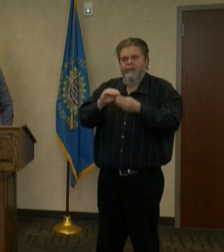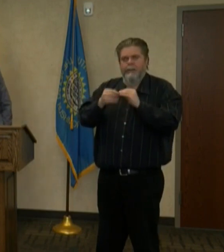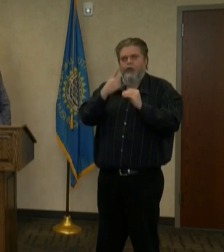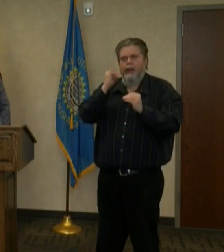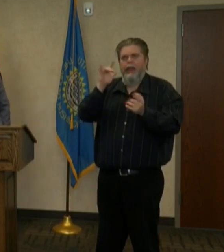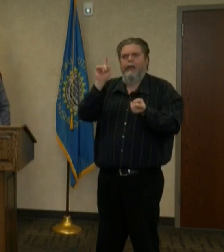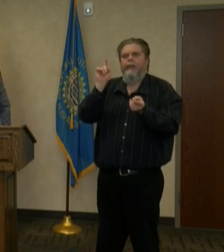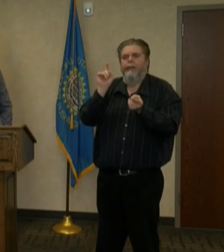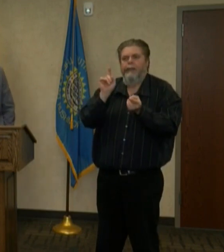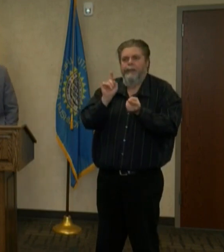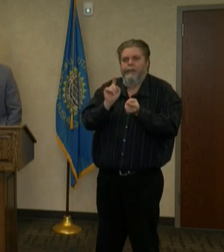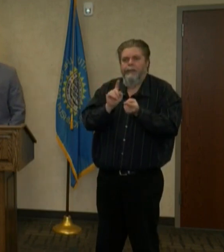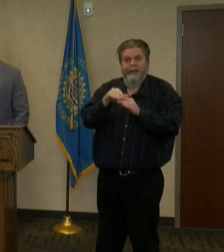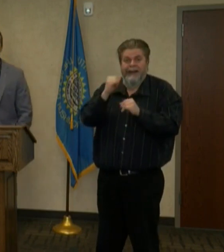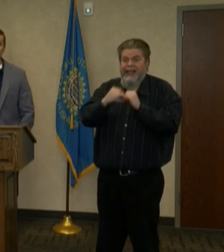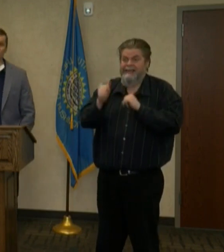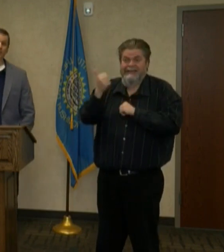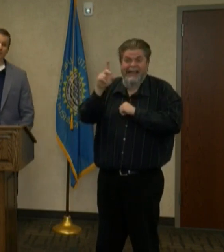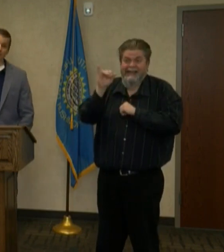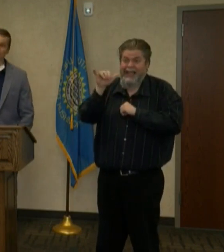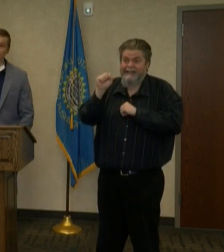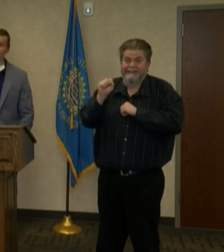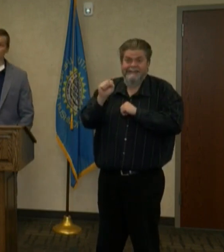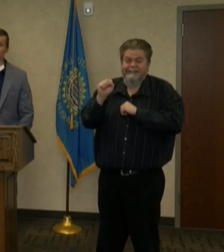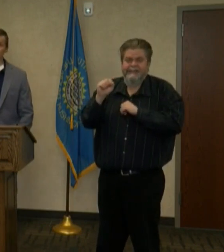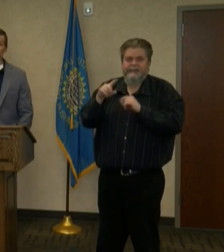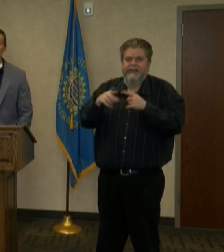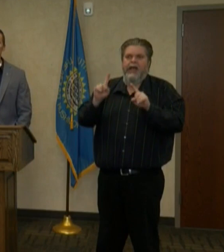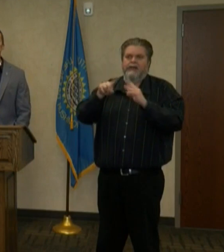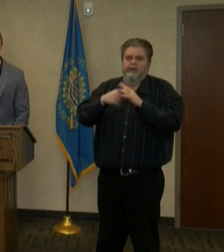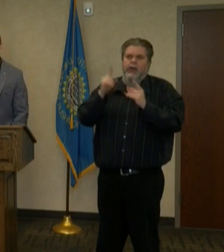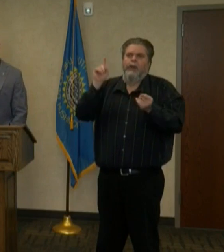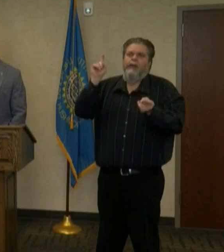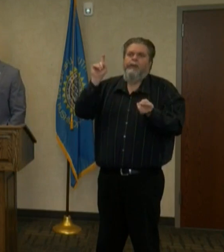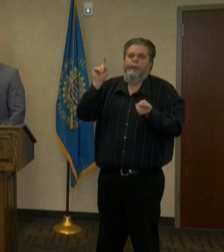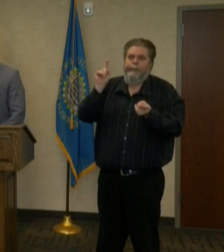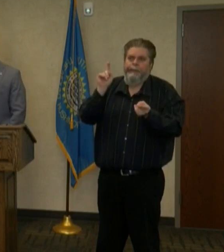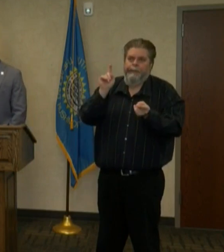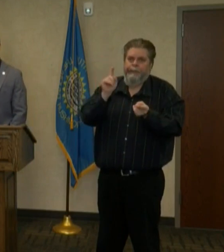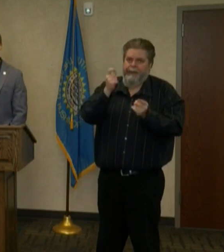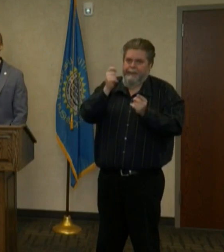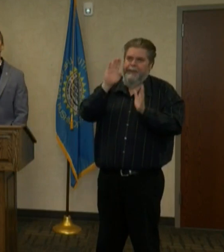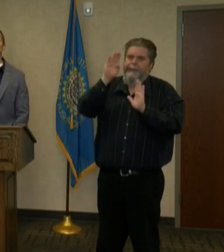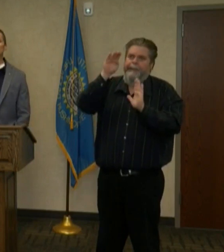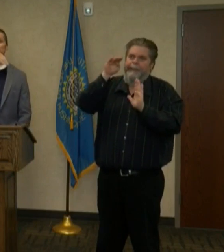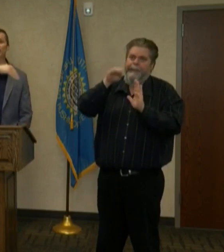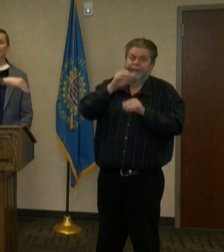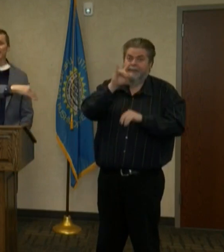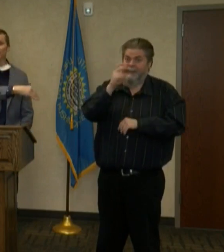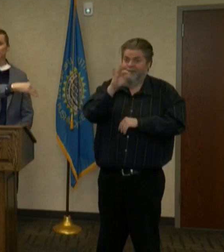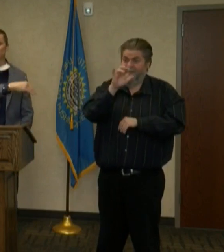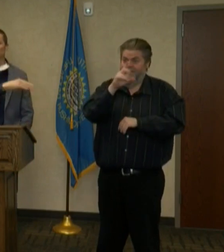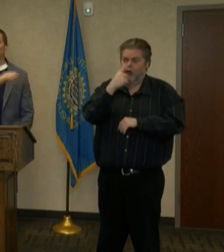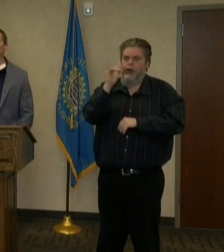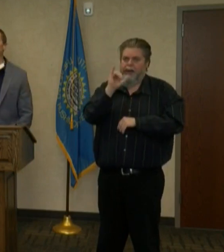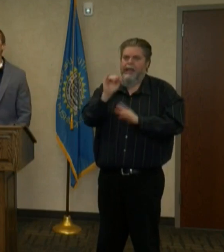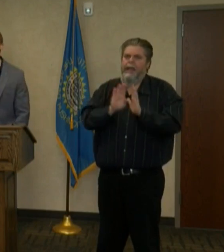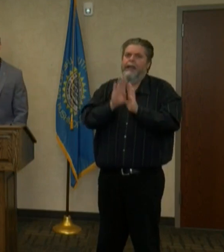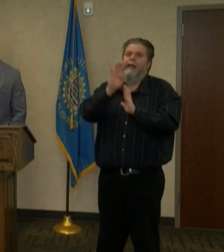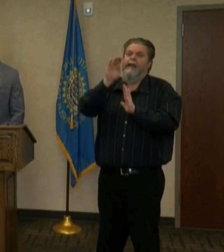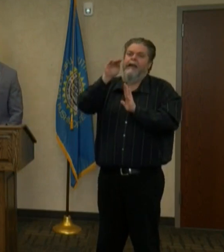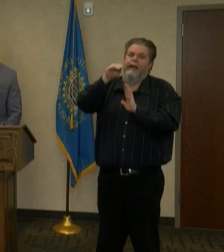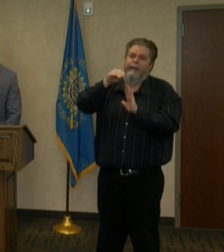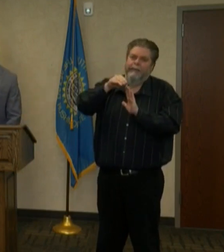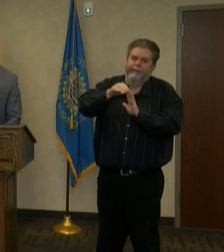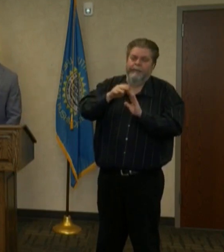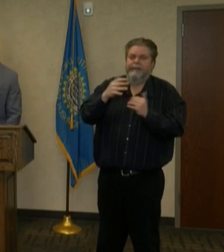You know, it's been probably 10 days since we've been in the single digits of Smithfield employees. So the Smithfield issue is on the downslope. Now